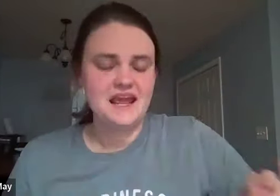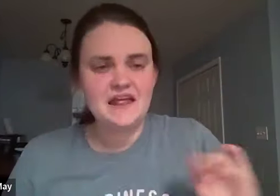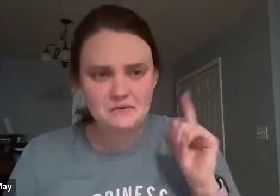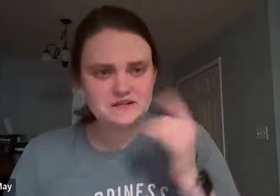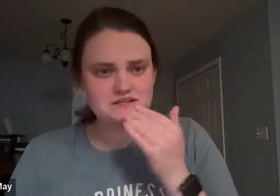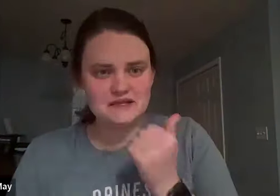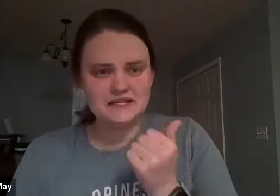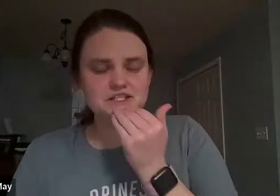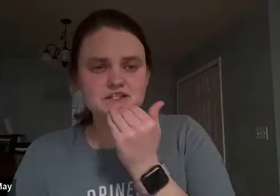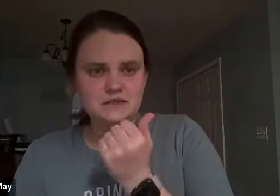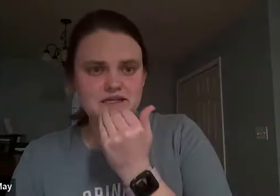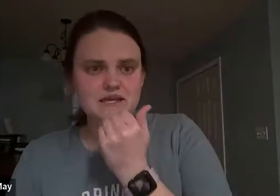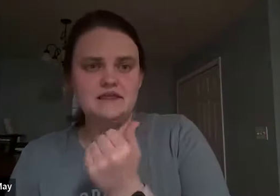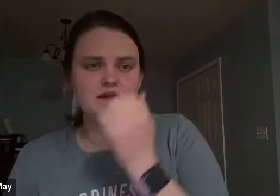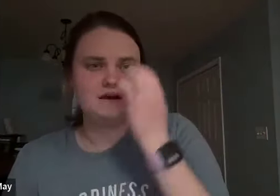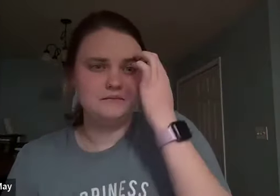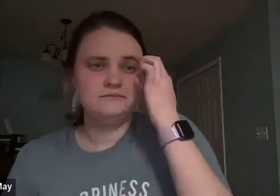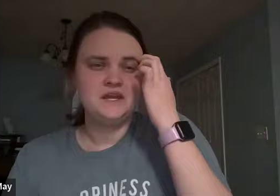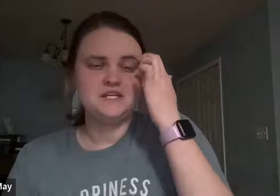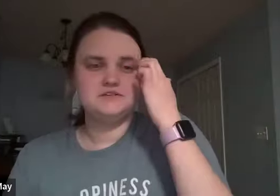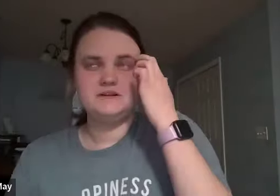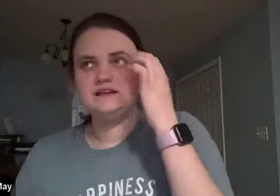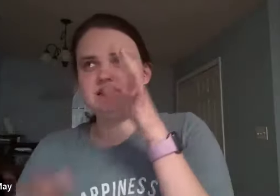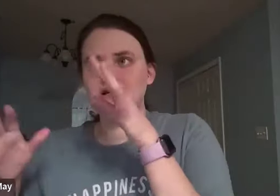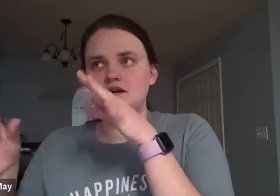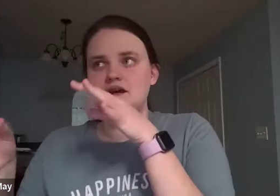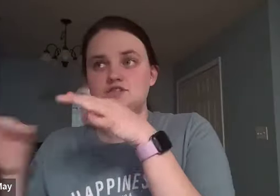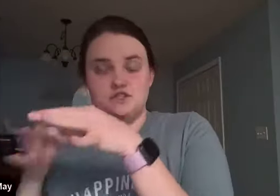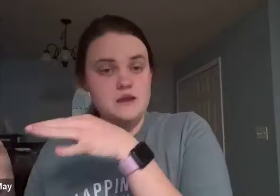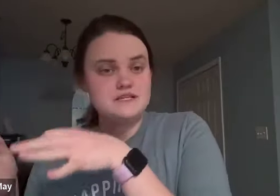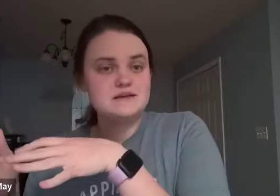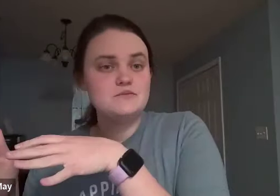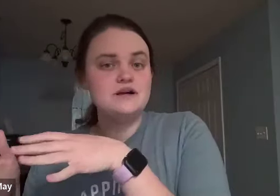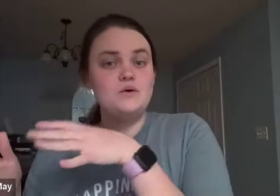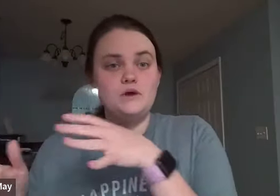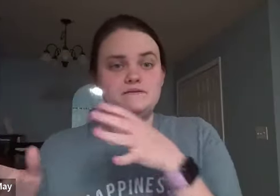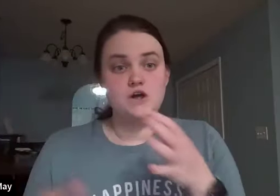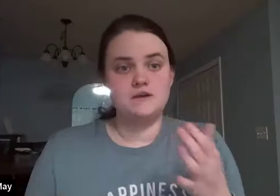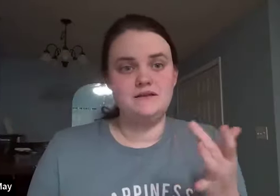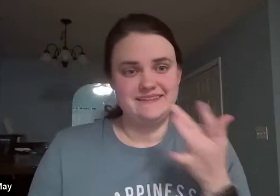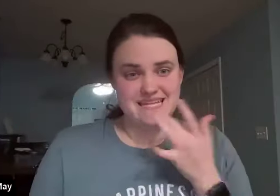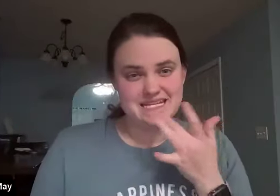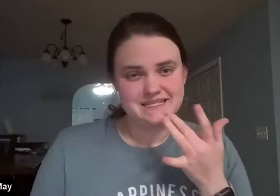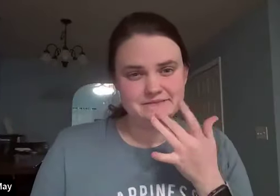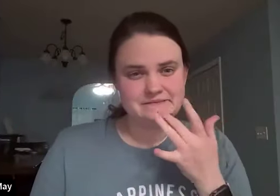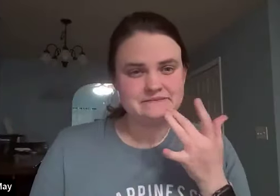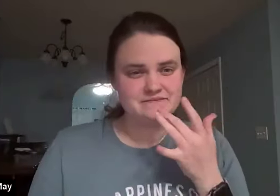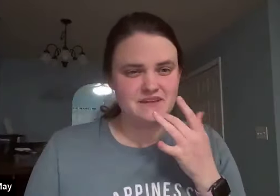And that one's also like just sweet in the generalized, like describing someone or even talking about like the taste. Like I